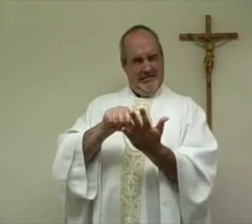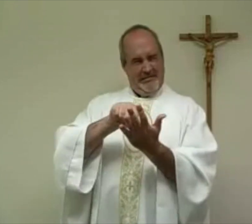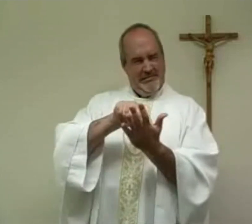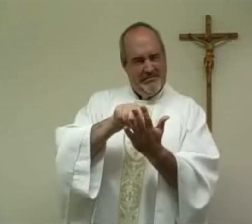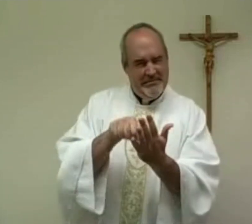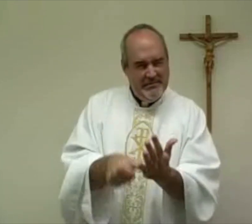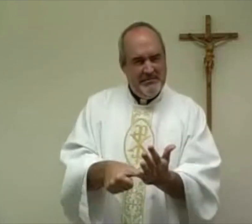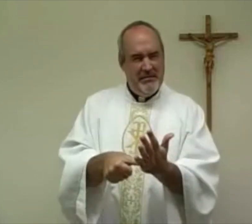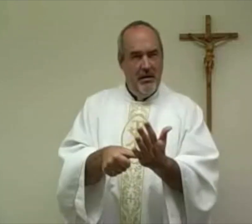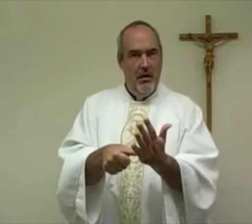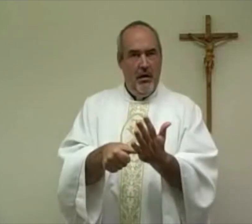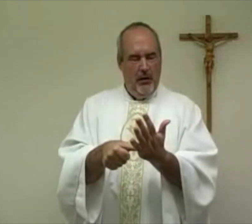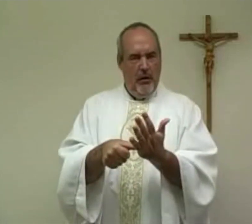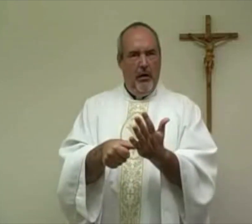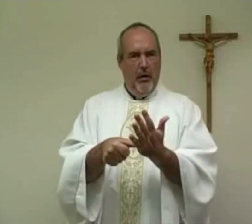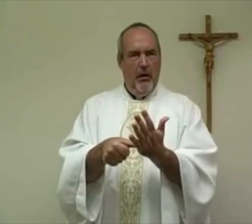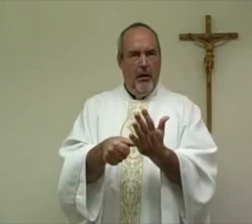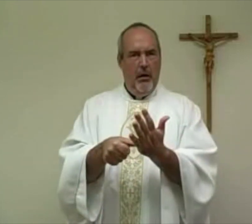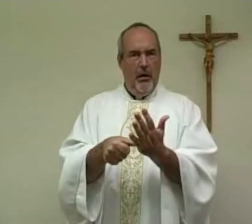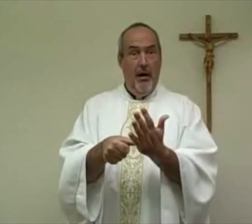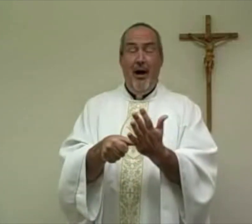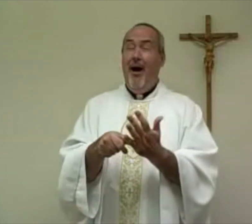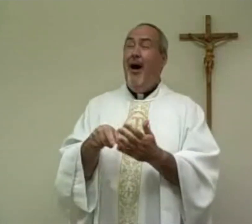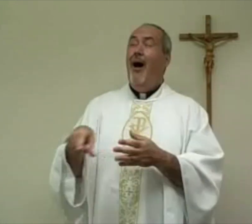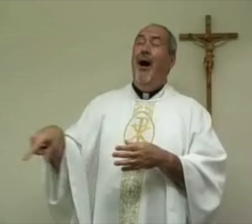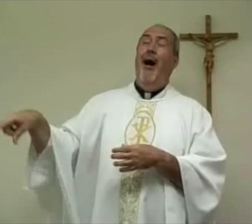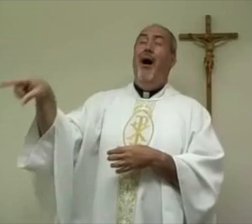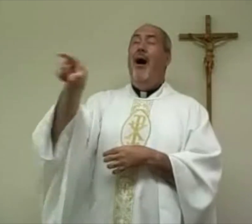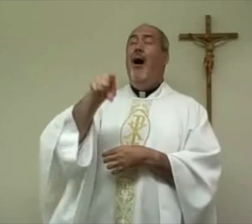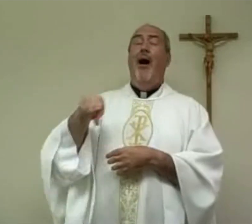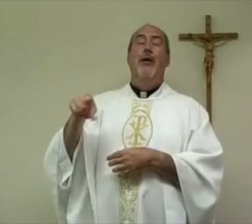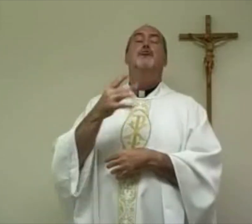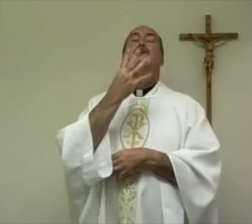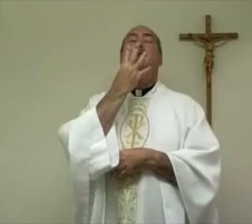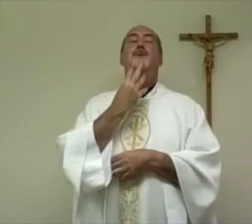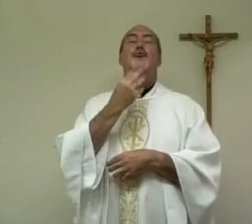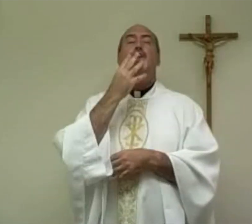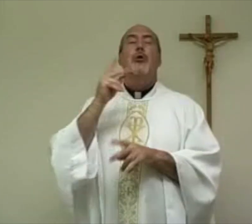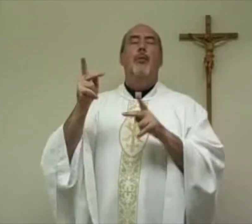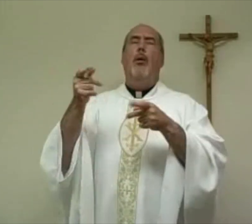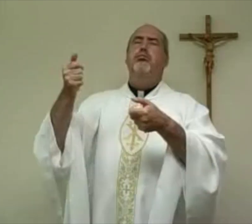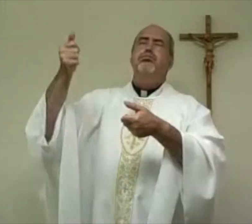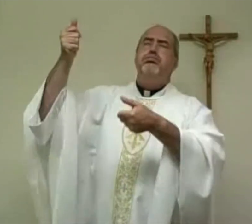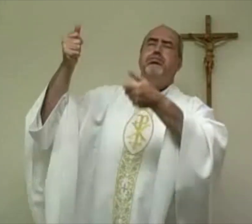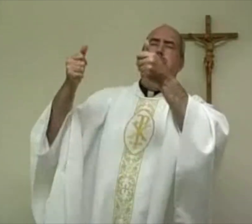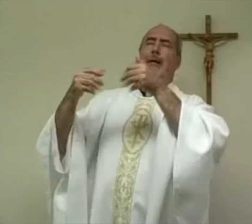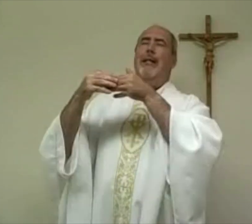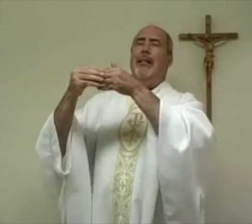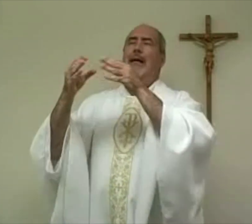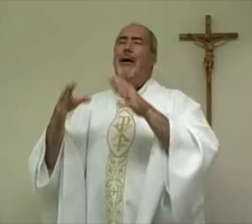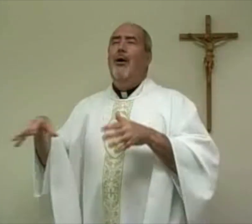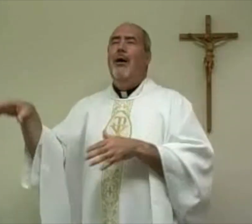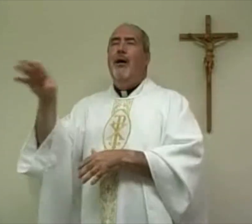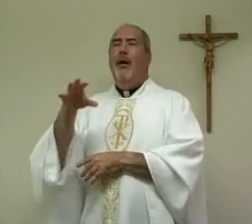Matthew, who wrote this gospel, emphasizes to us that all of the